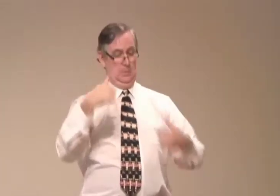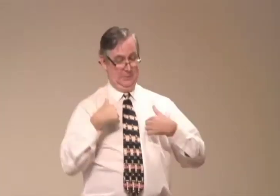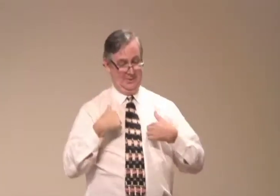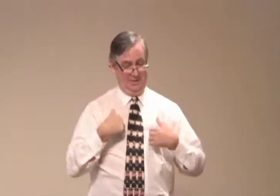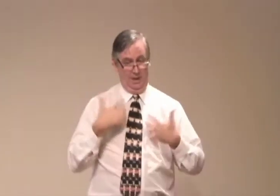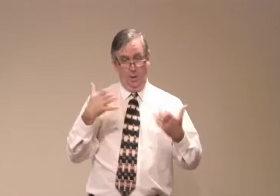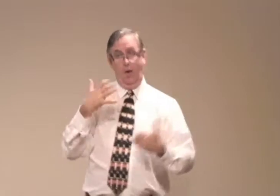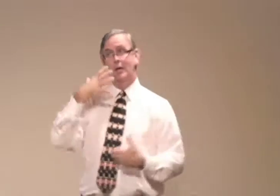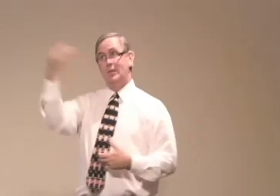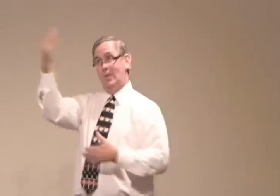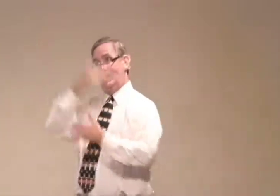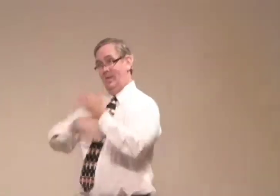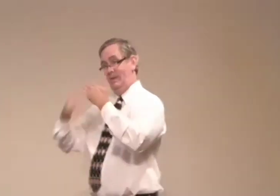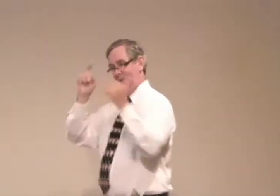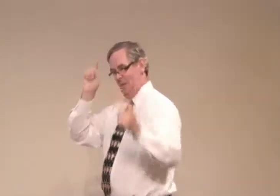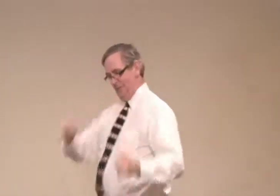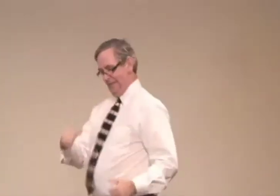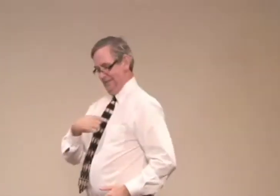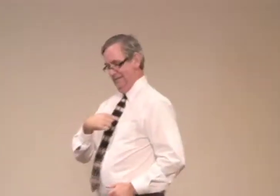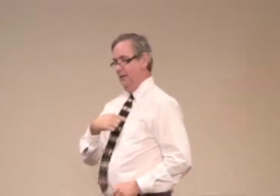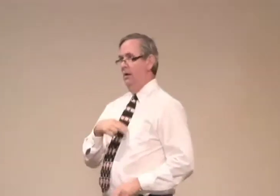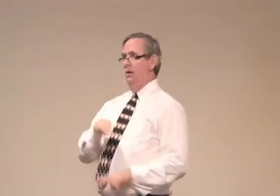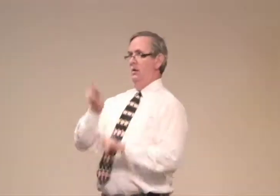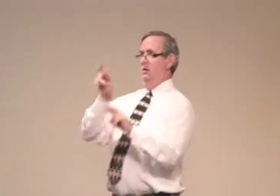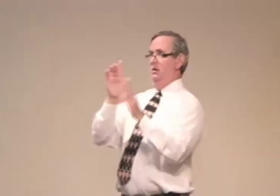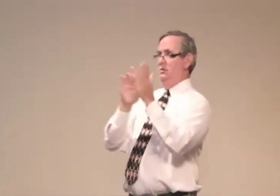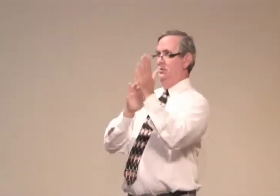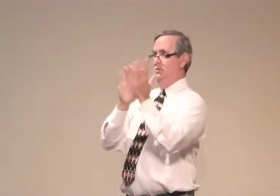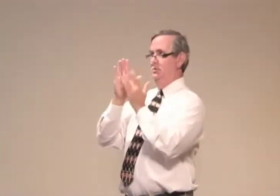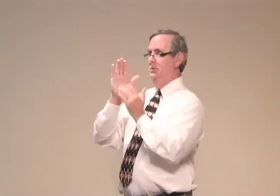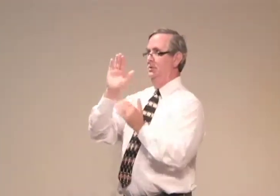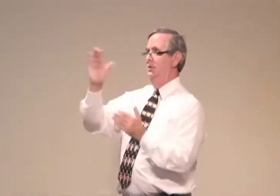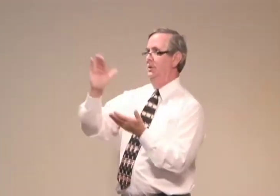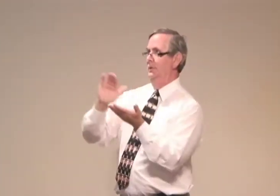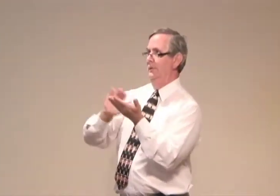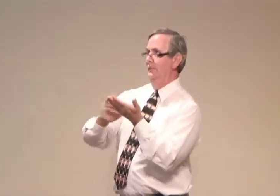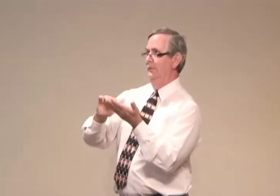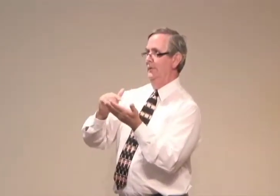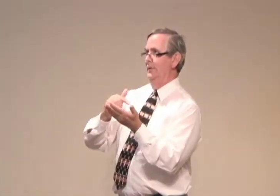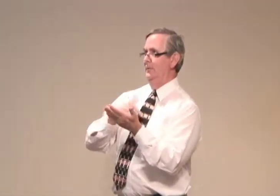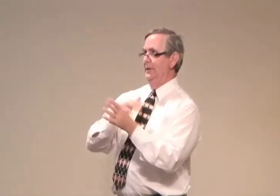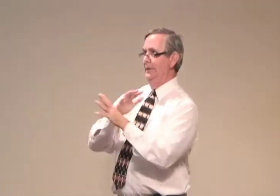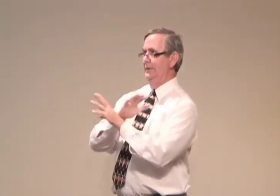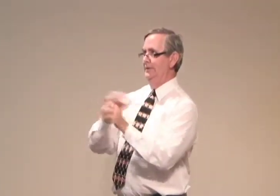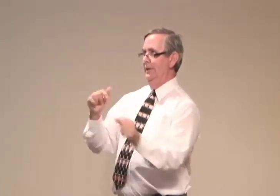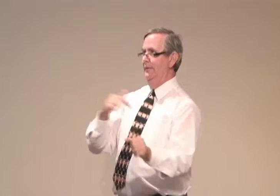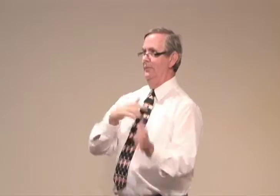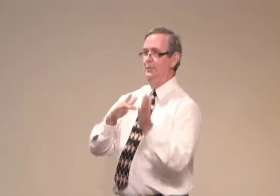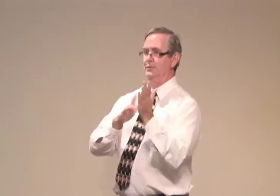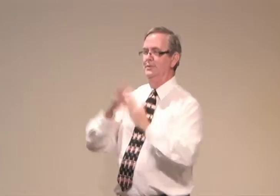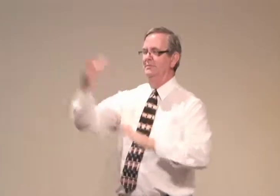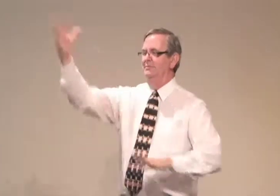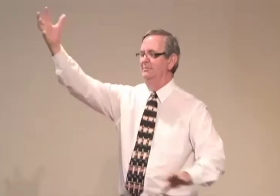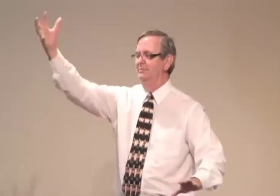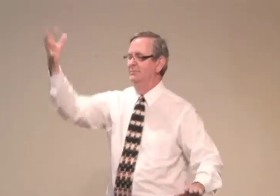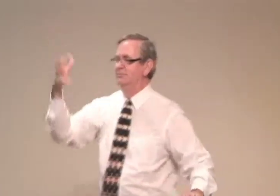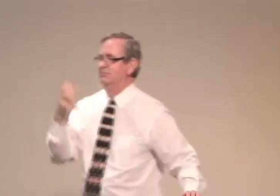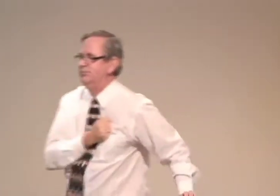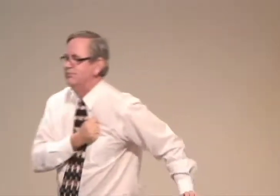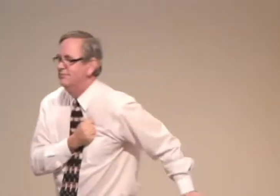alive forevermore if I want to go to heaven I have to ask Jesus to forgive my sins and save